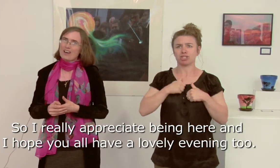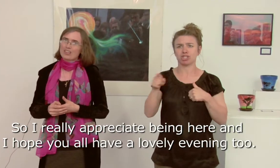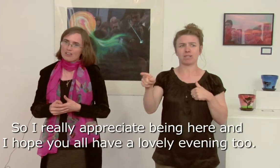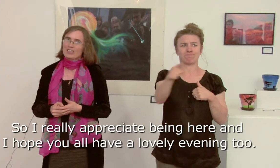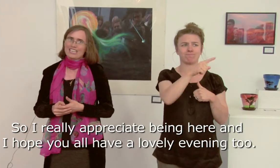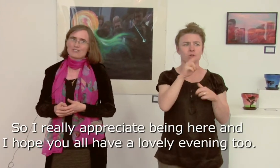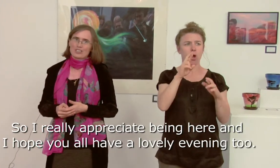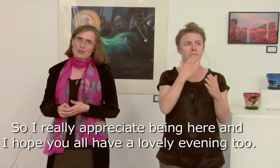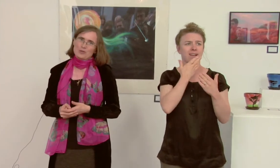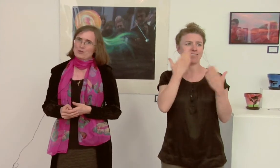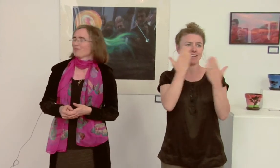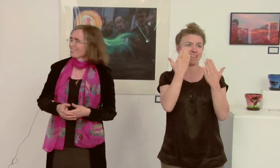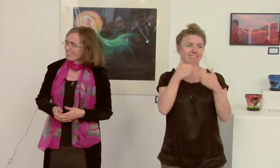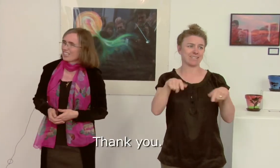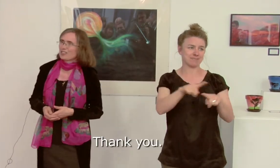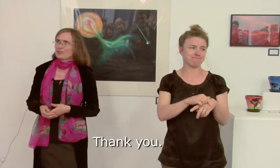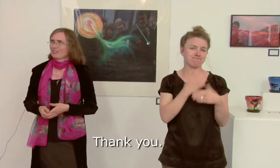have a lovely evening too. Thank you. Thank you.